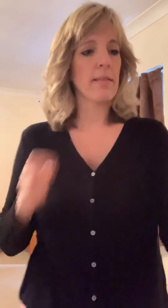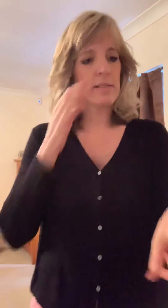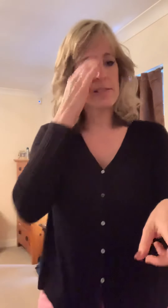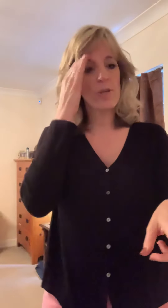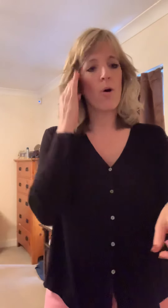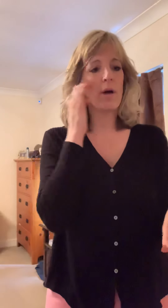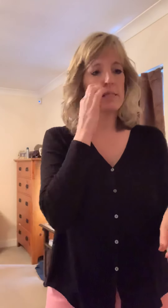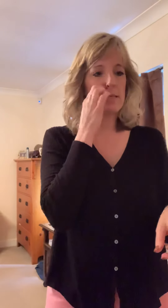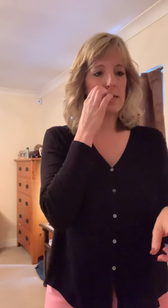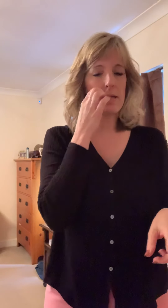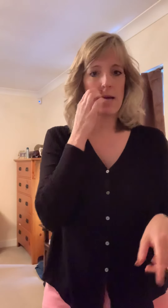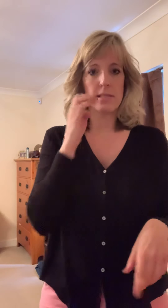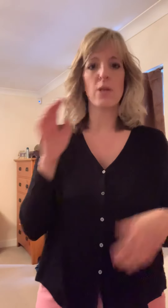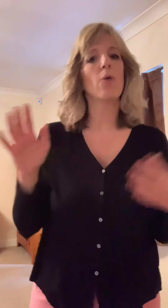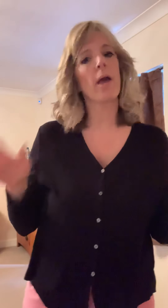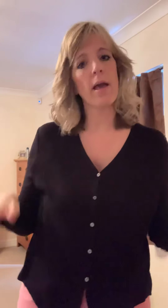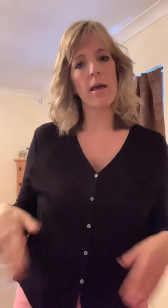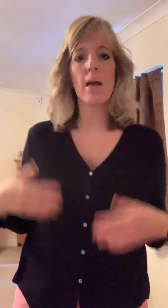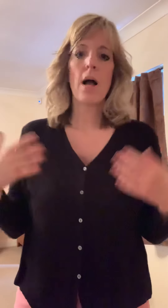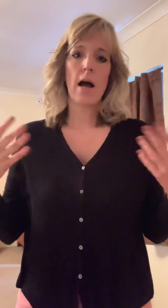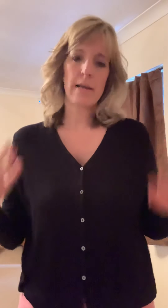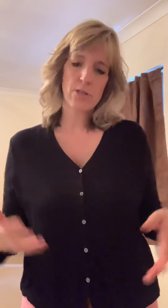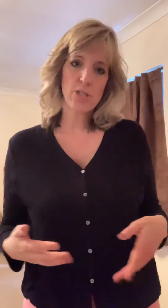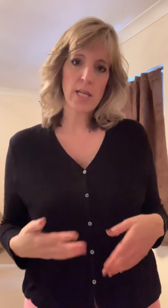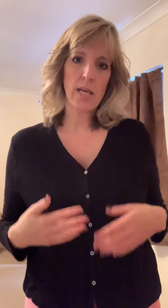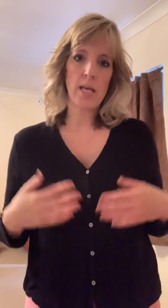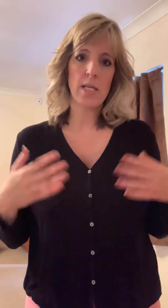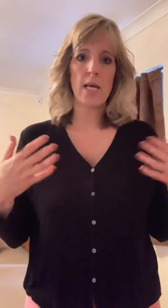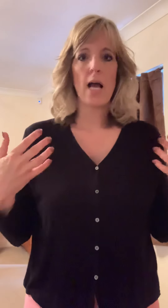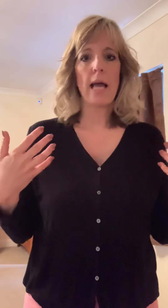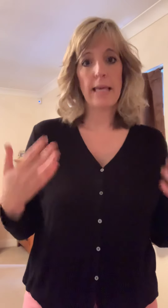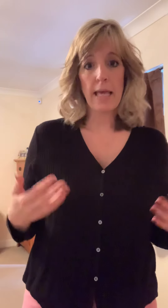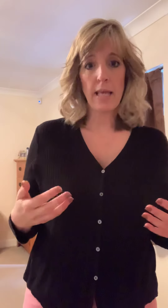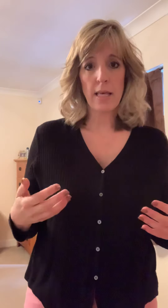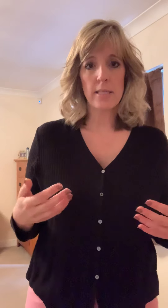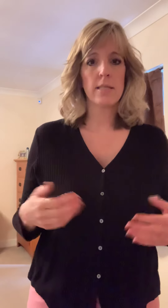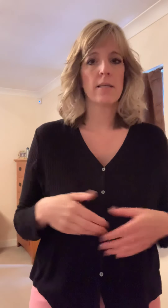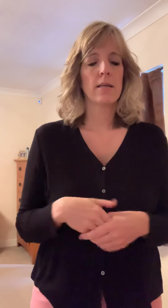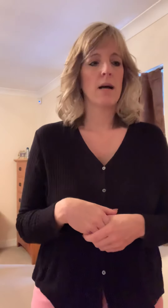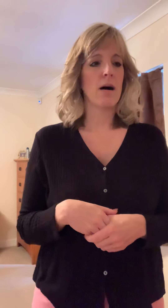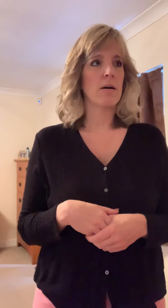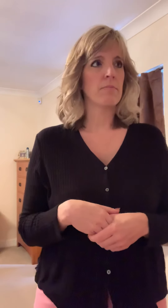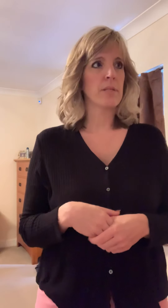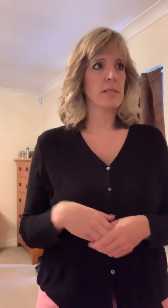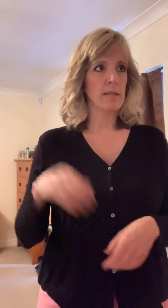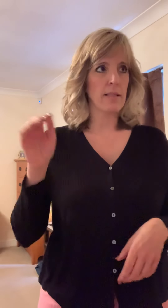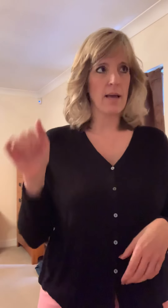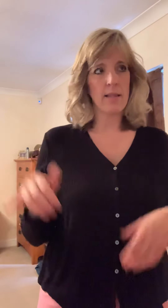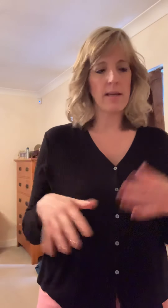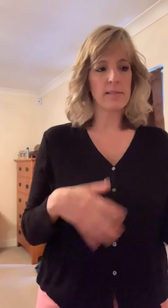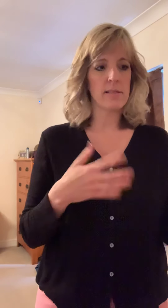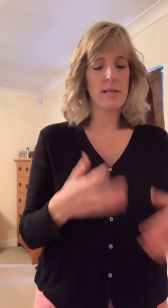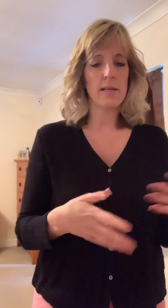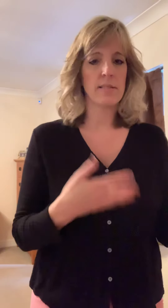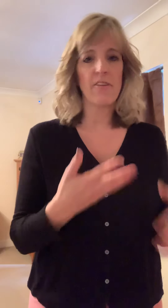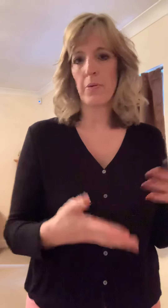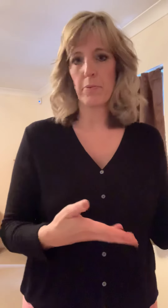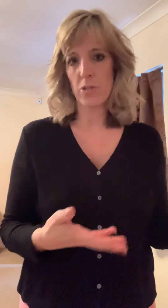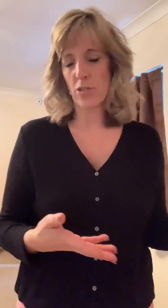is OIC as in, okay, I understand, I get it, things like that. And that's the deaf people just call